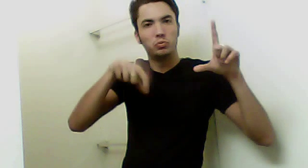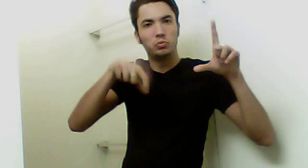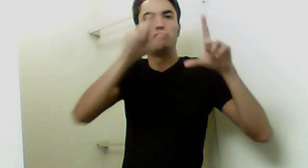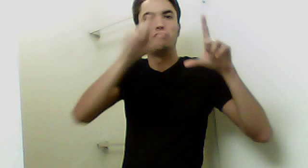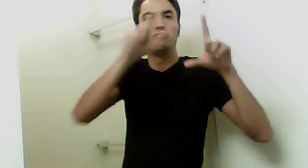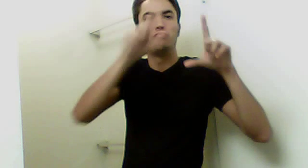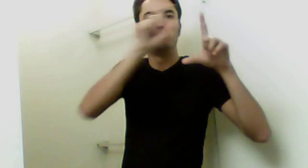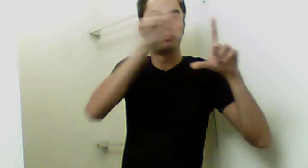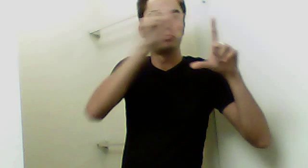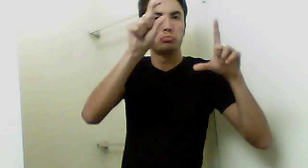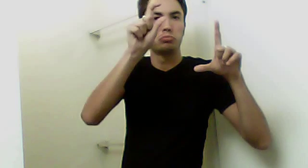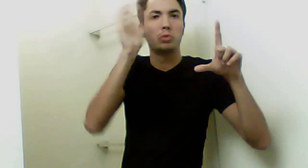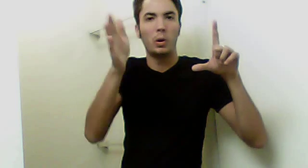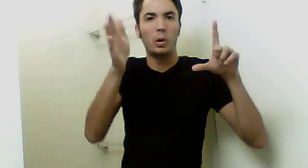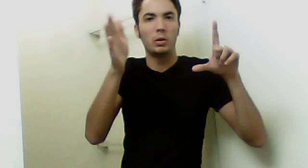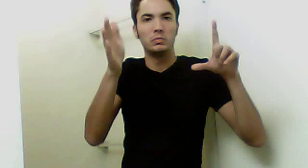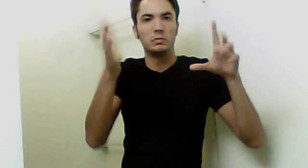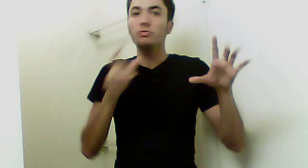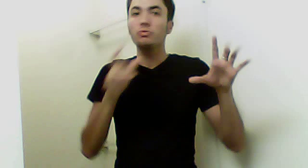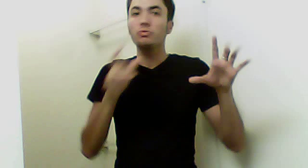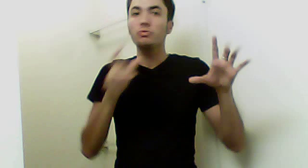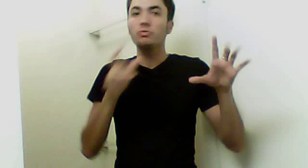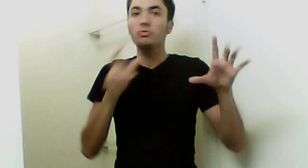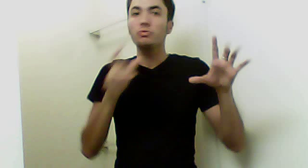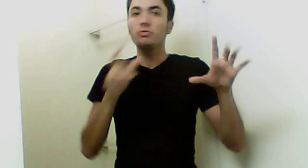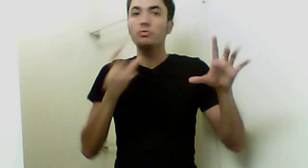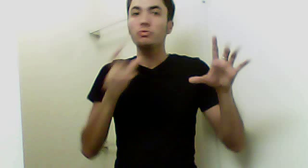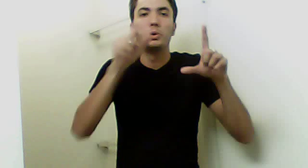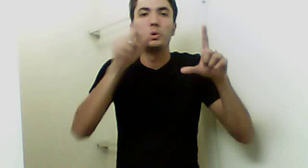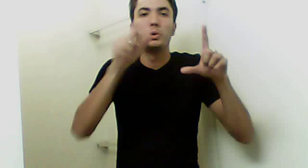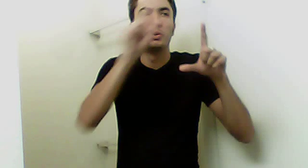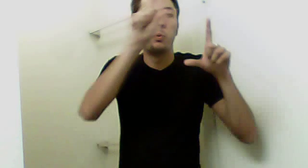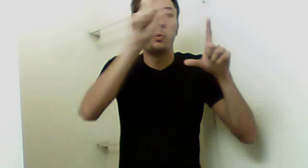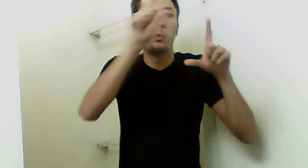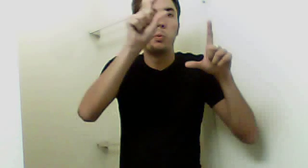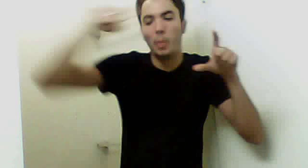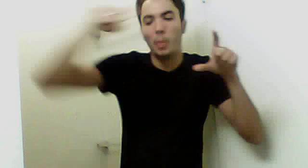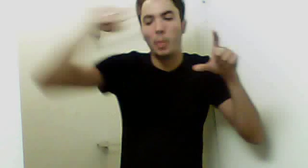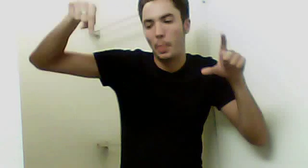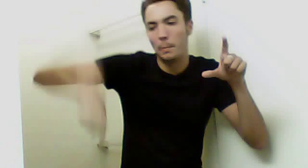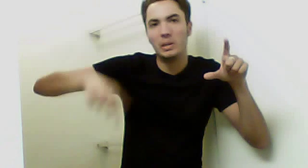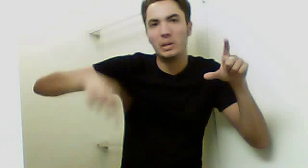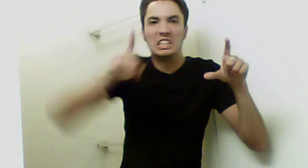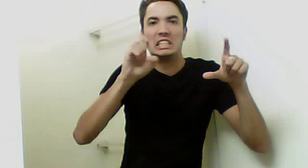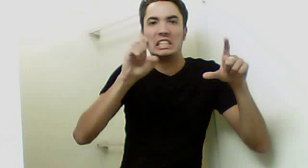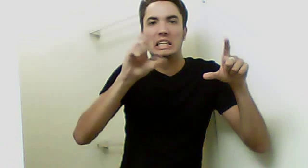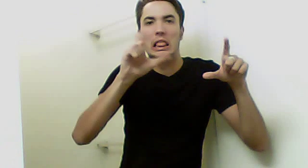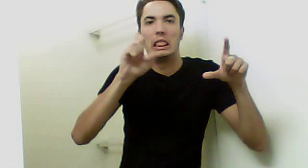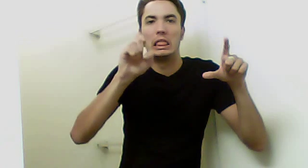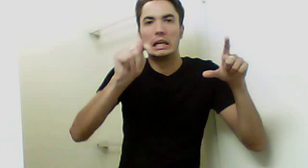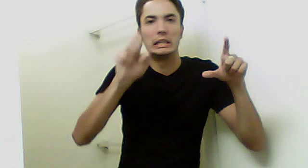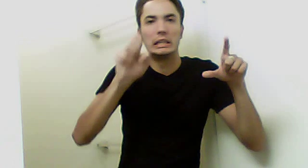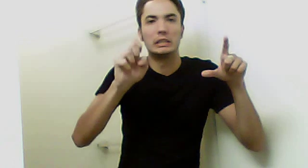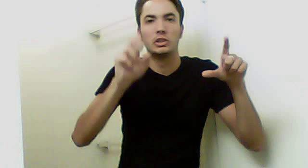Also, don't delete what you've highlighted, you can just type over it. This is in every program. Also, you can go double-click, drag the highlight